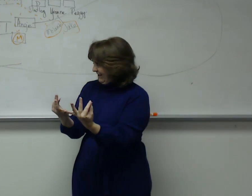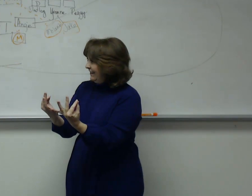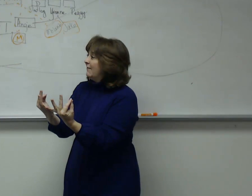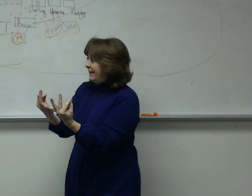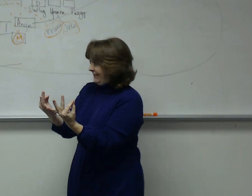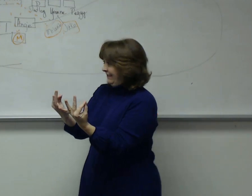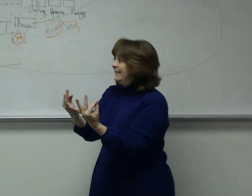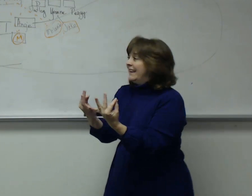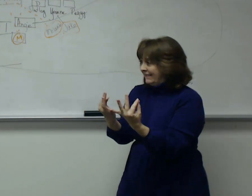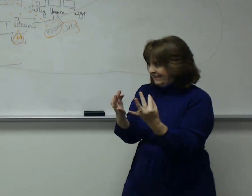Right, yes.